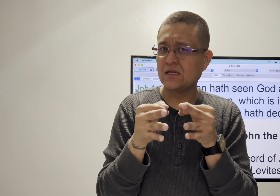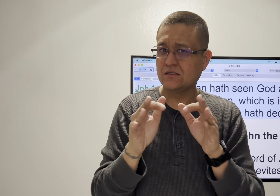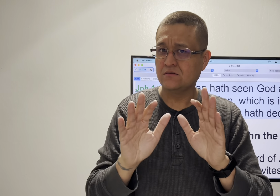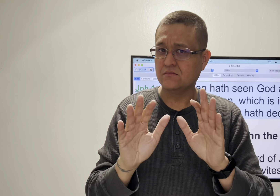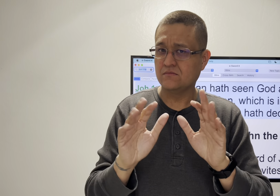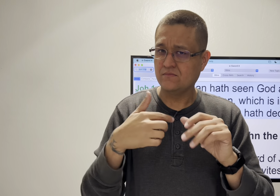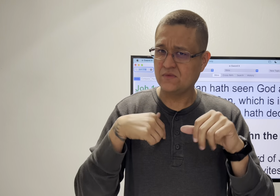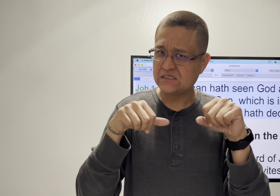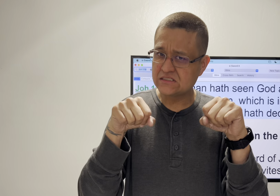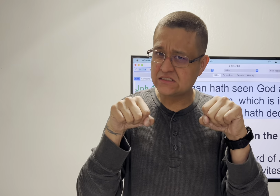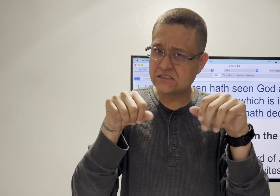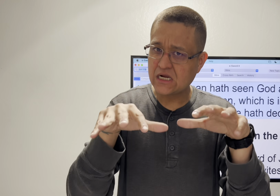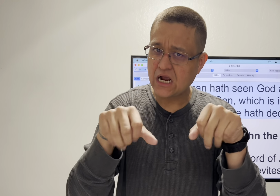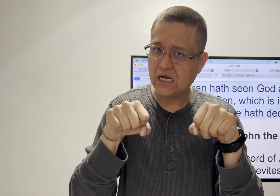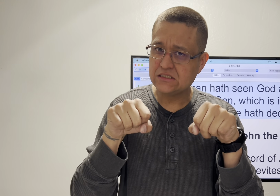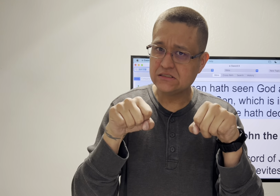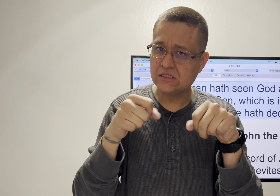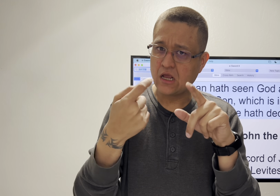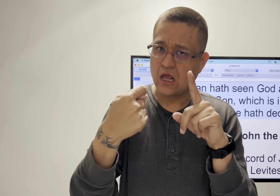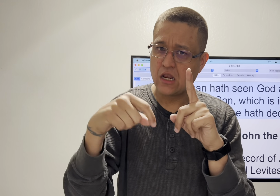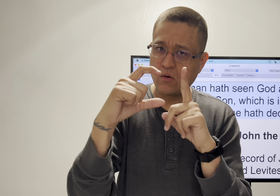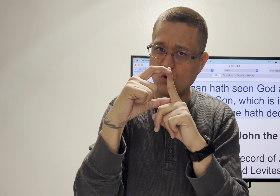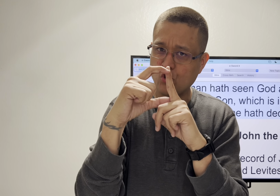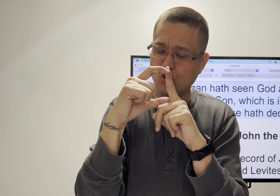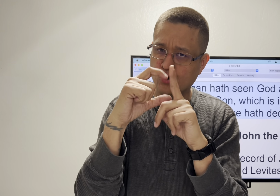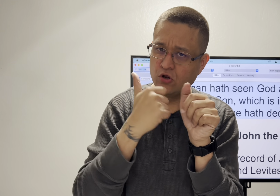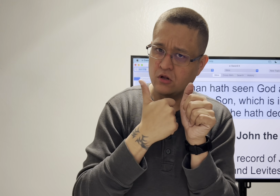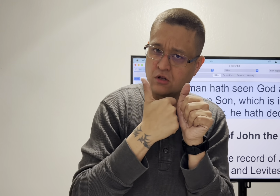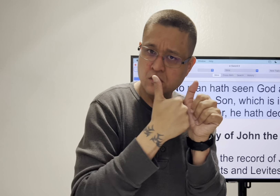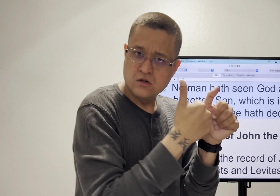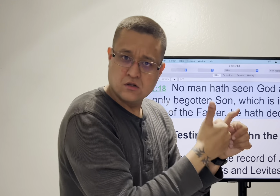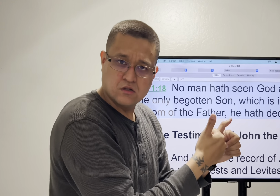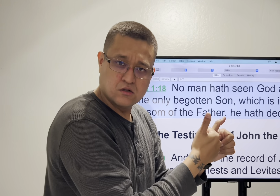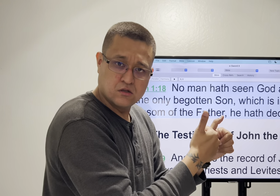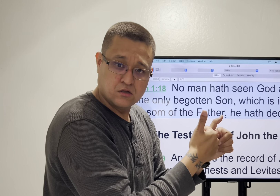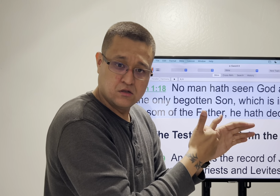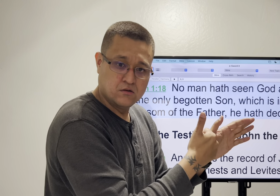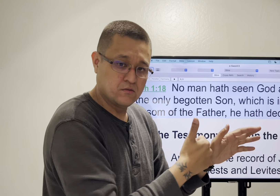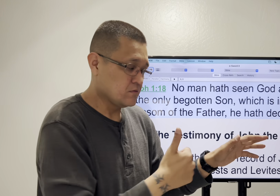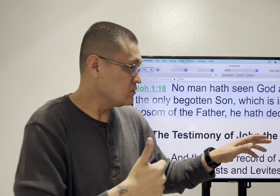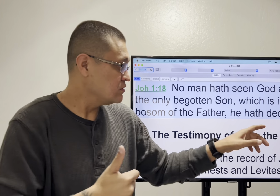But let's go ahead and explain some more and sign the word. We're going to follow it, okay?